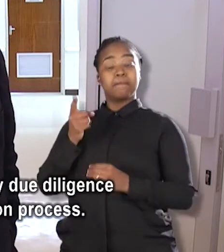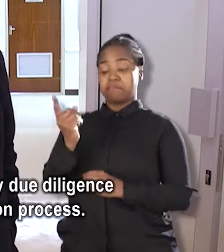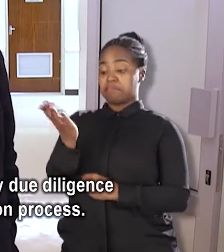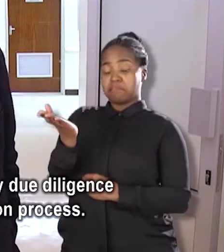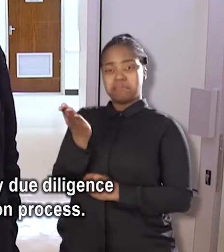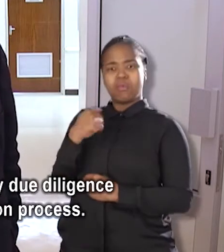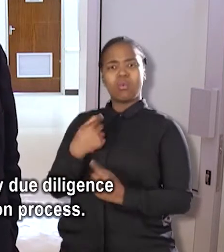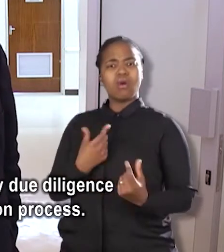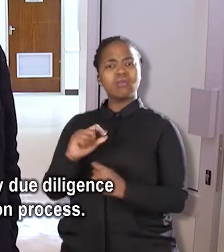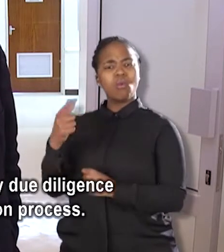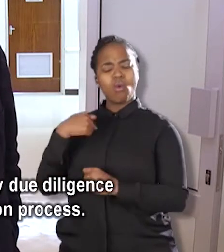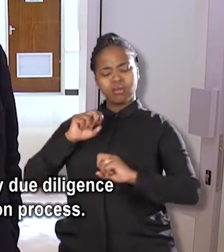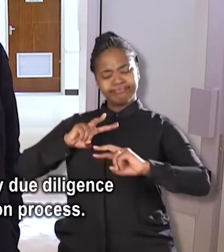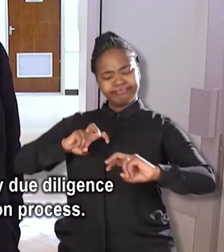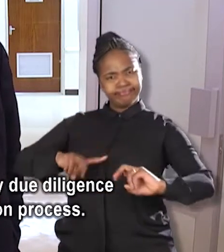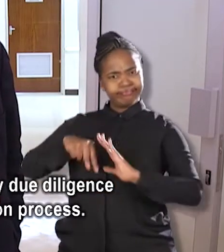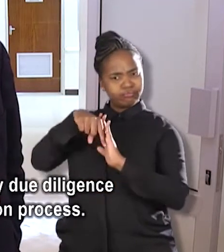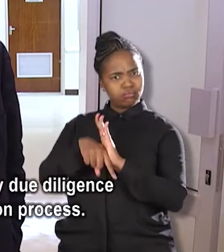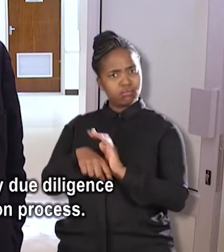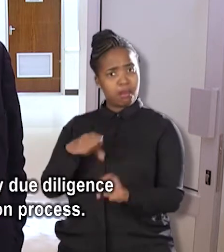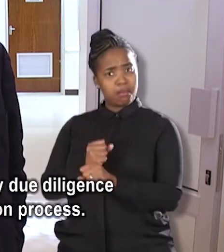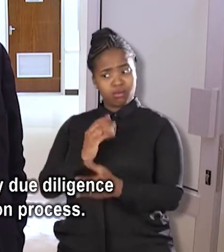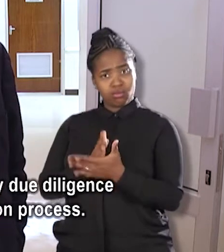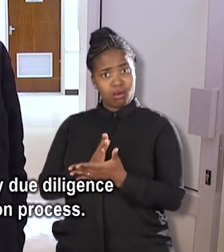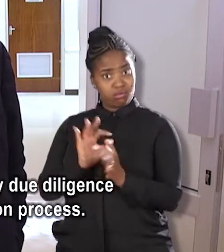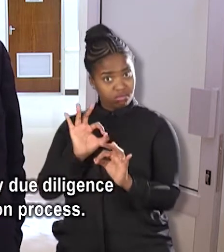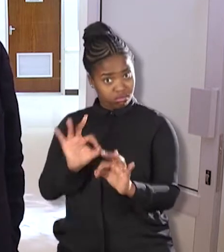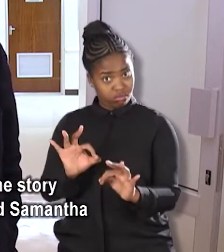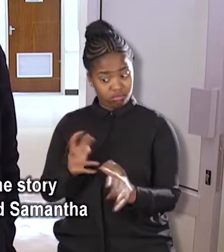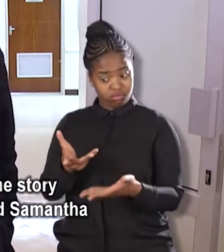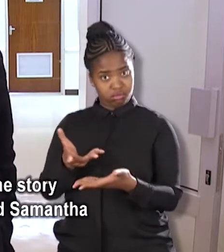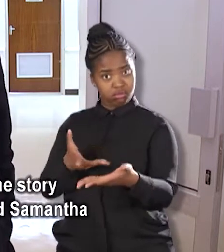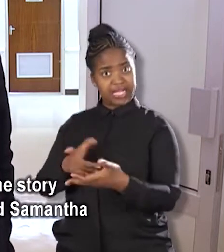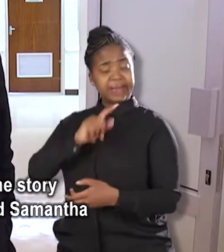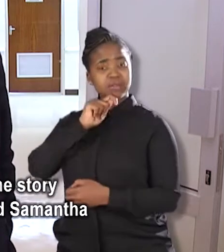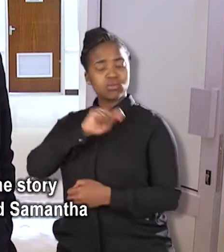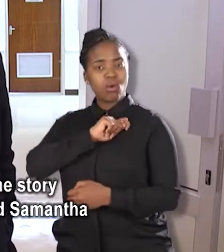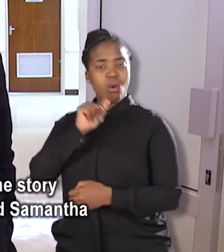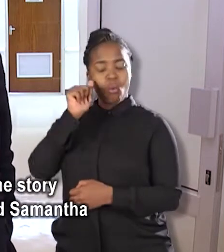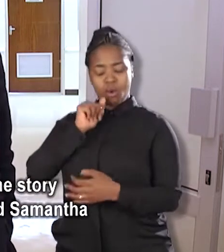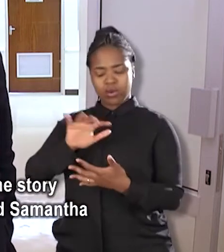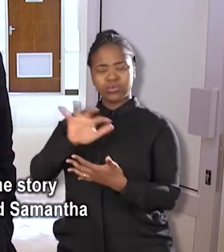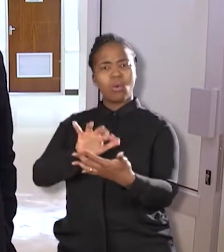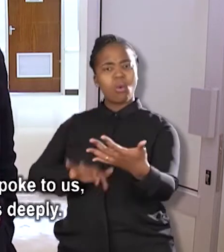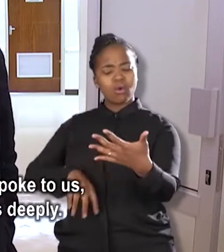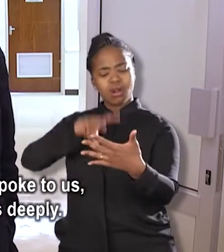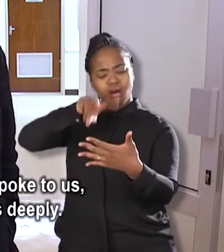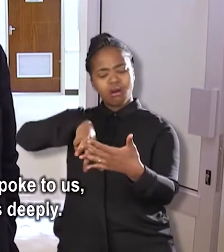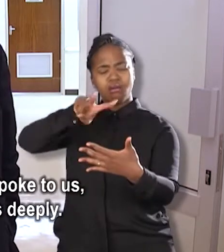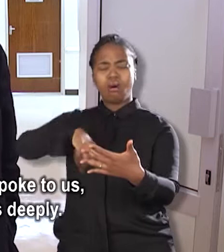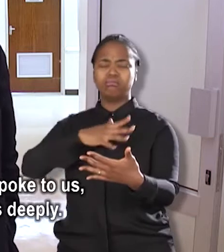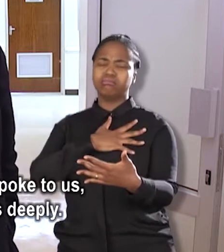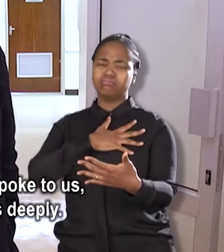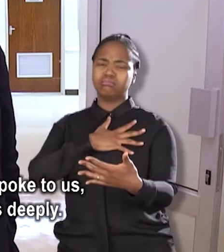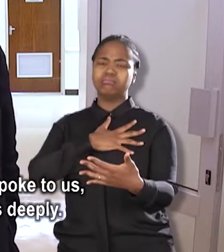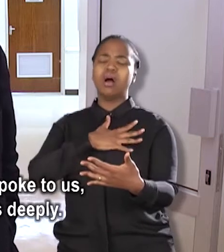we take it through a very lengthy due diligence and verification process. But when we read the story of Corban and Samantha, it really spoke